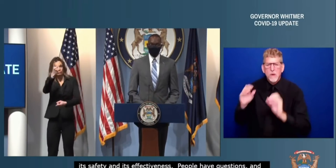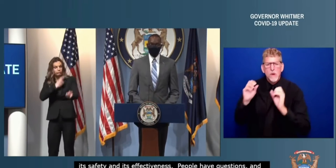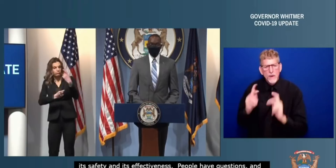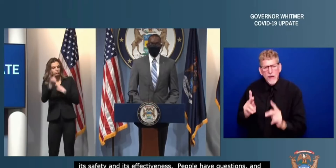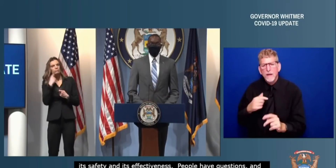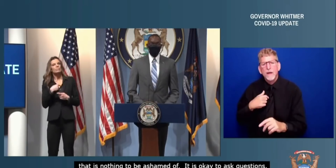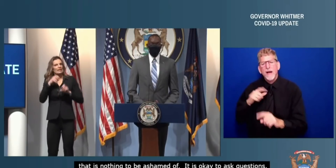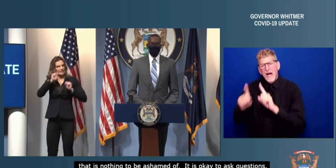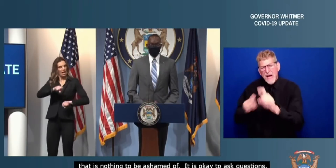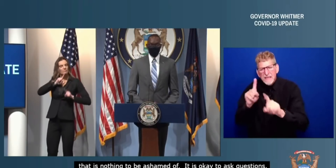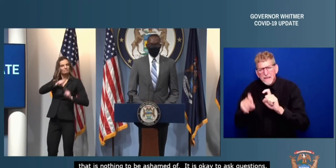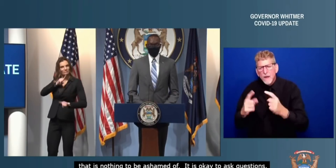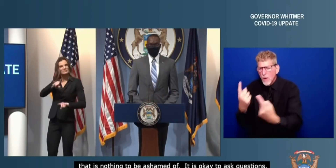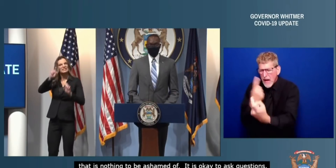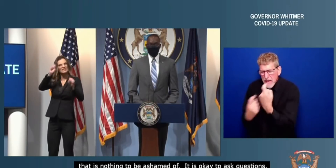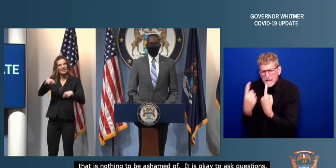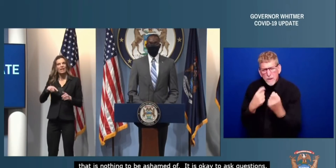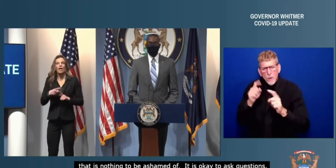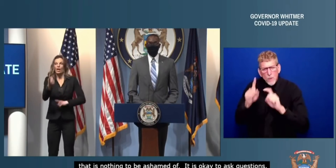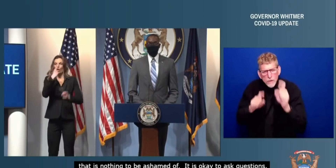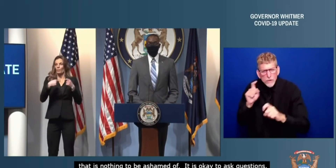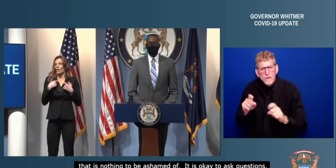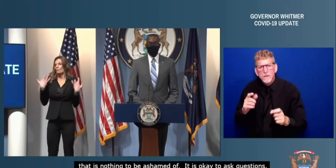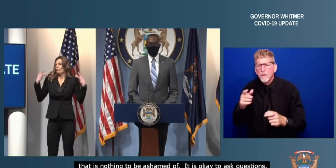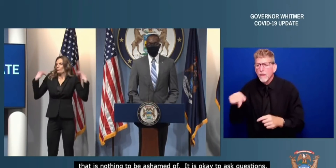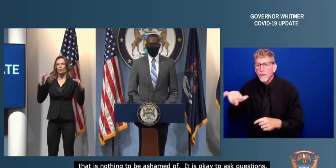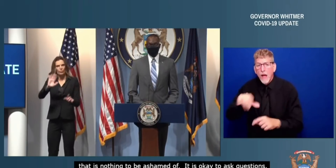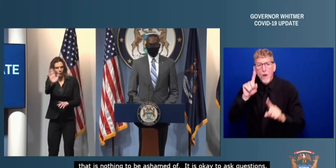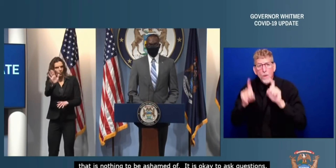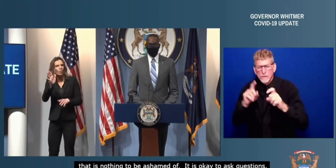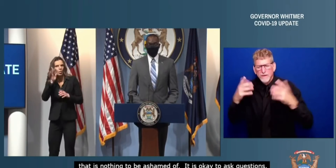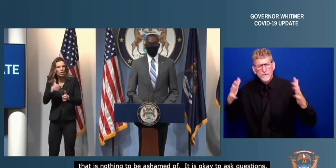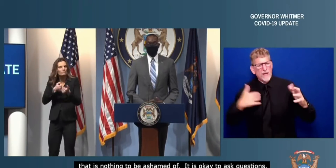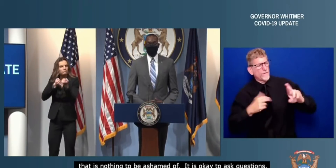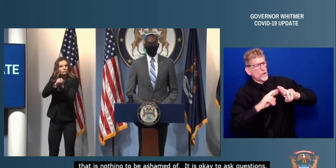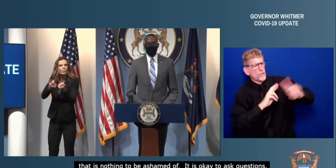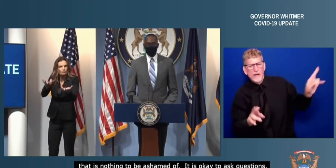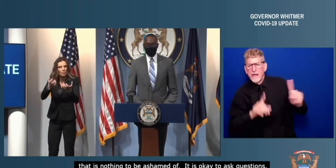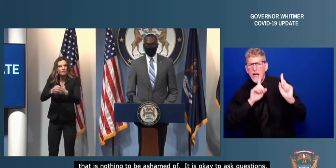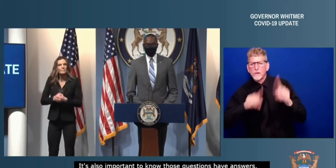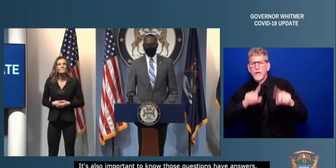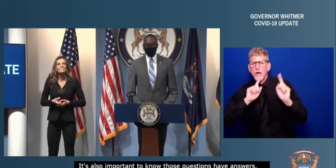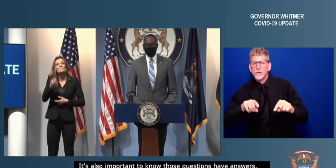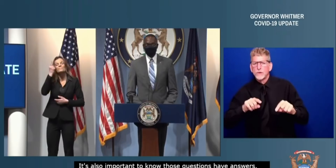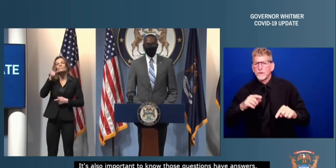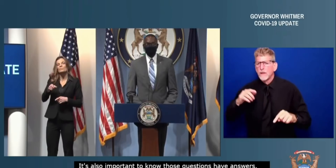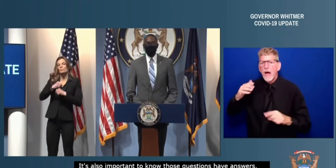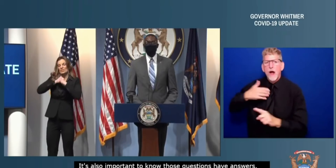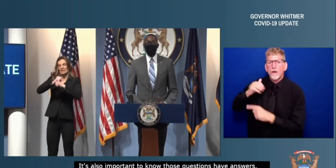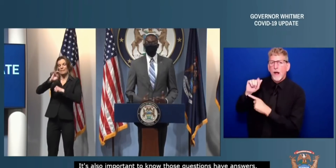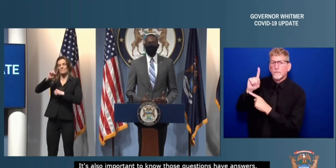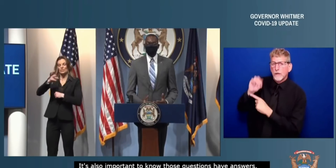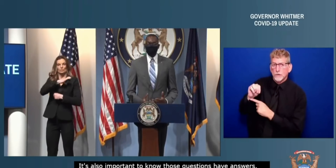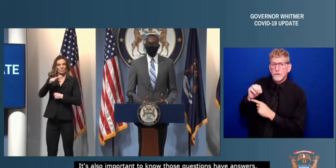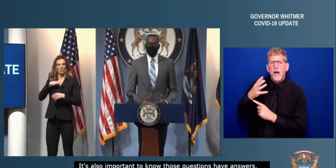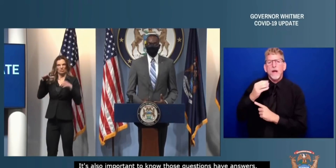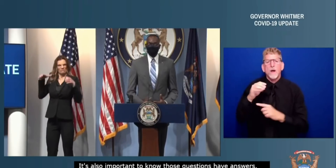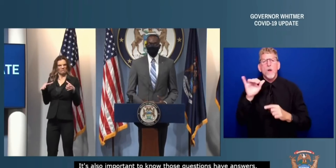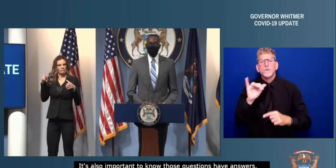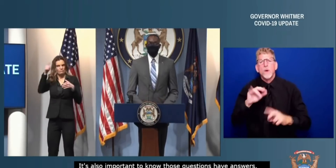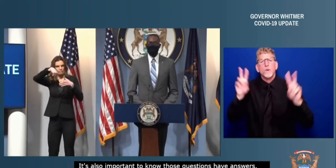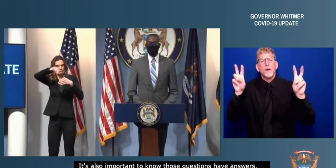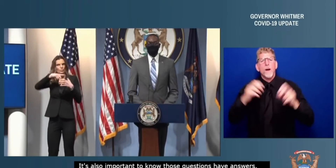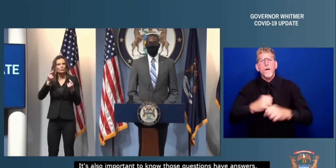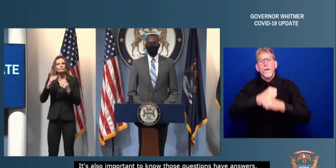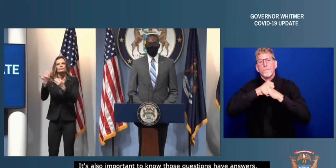answers. Our administration, along with help from the Protect Michigan Commission, which I'm proud to serve as a co-chair, we are doing everything we